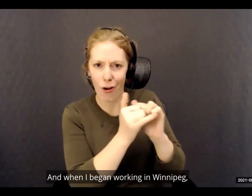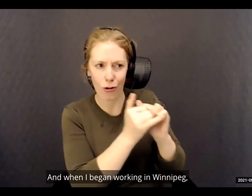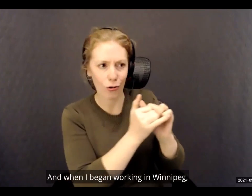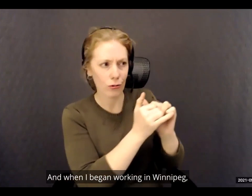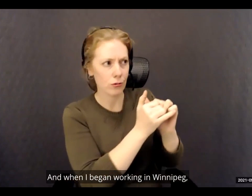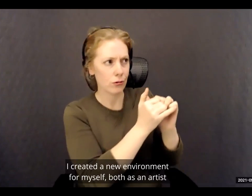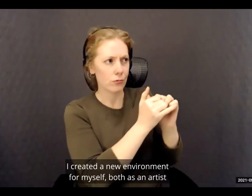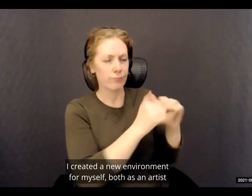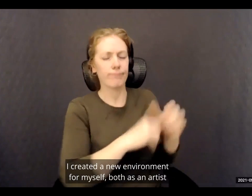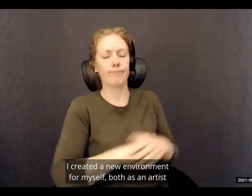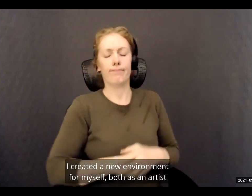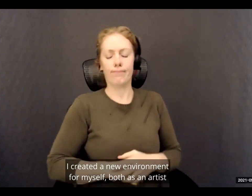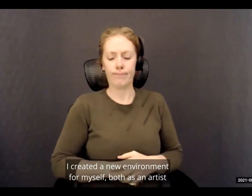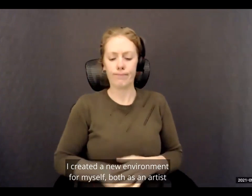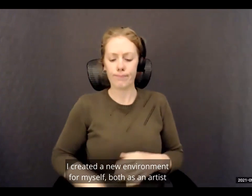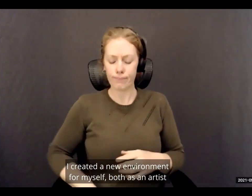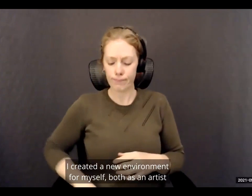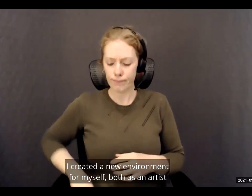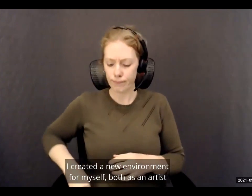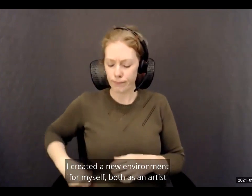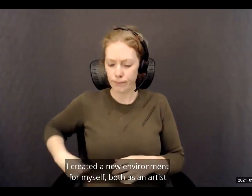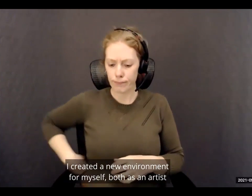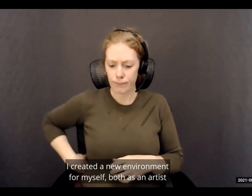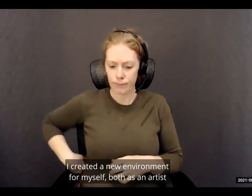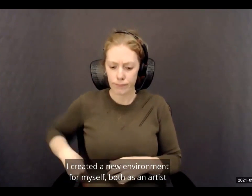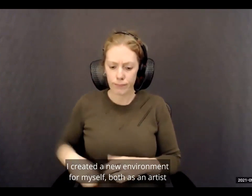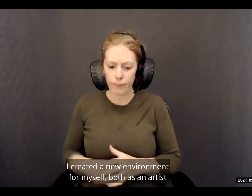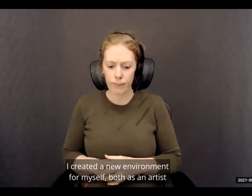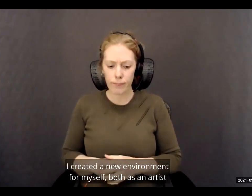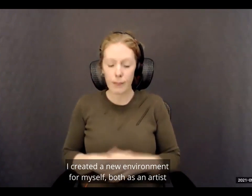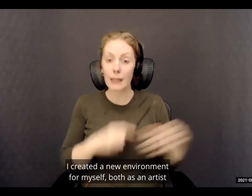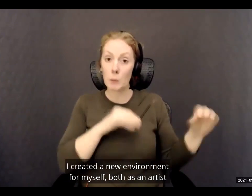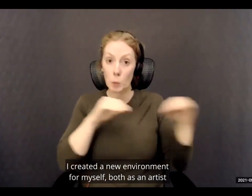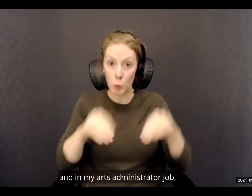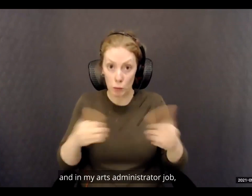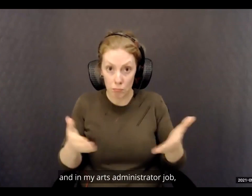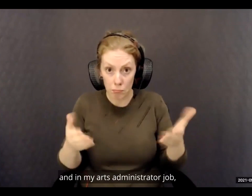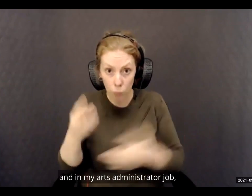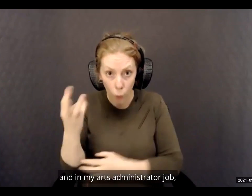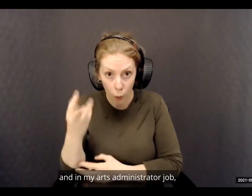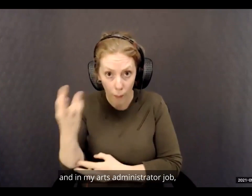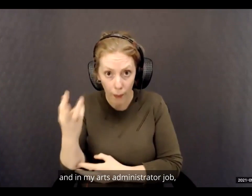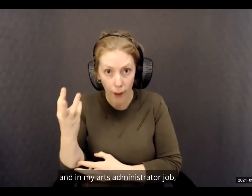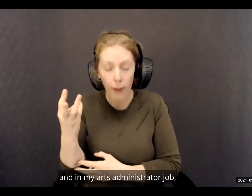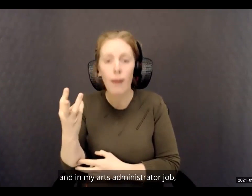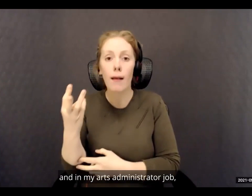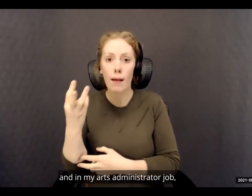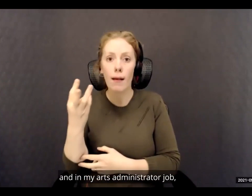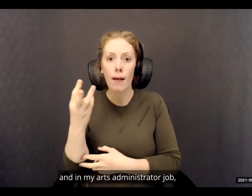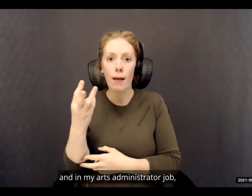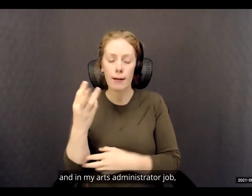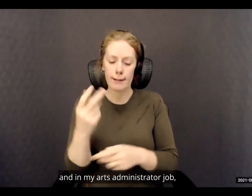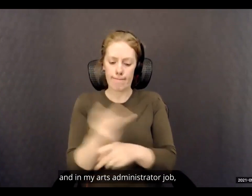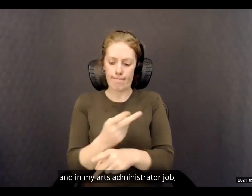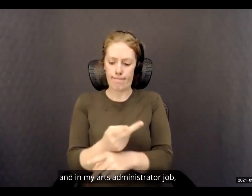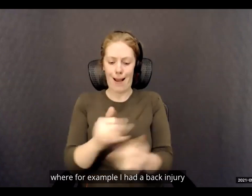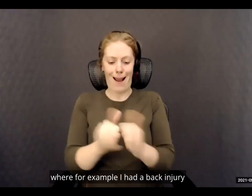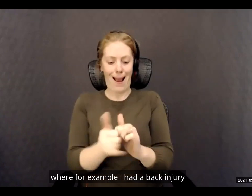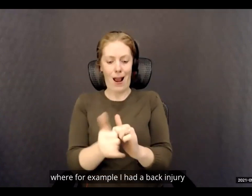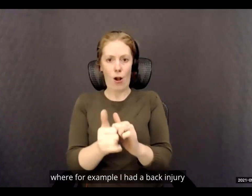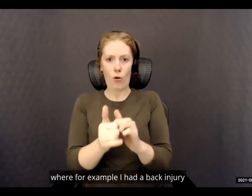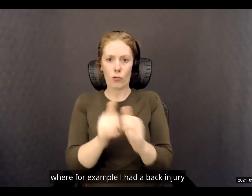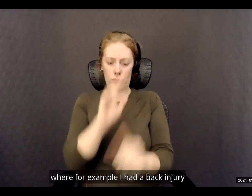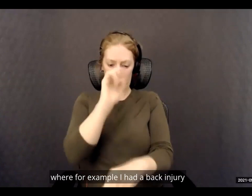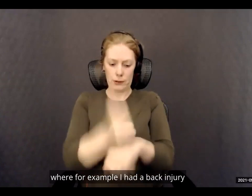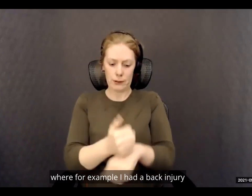Winnipeg, I created a new environment for myself, both as an artist and in my arts administrator job,